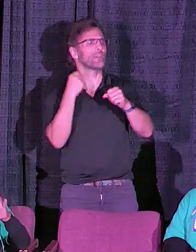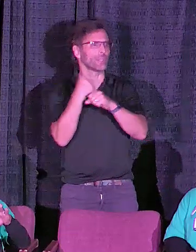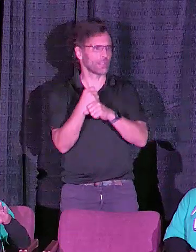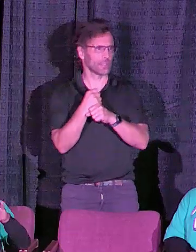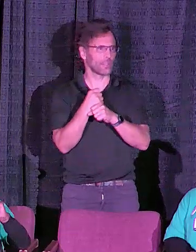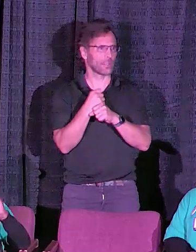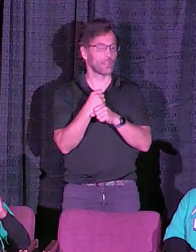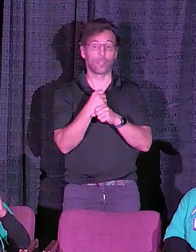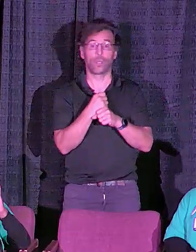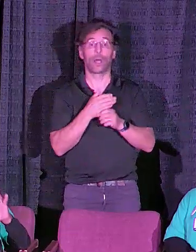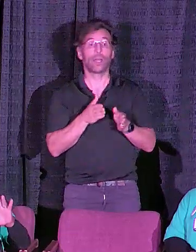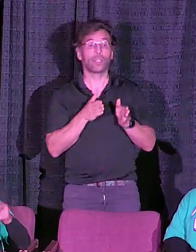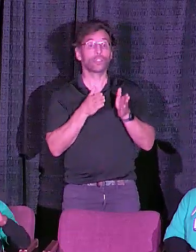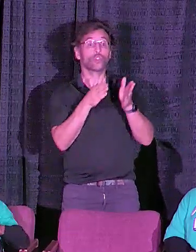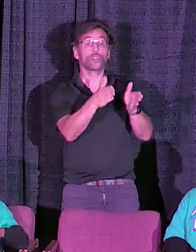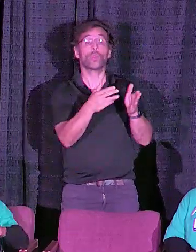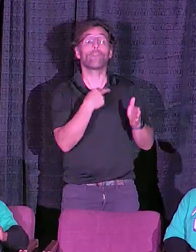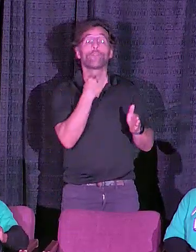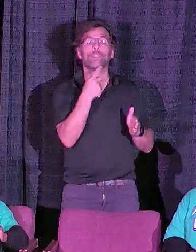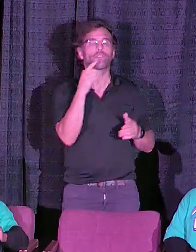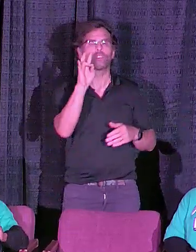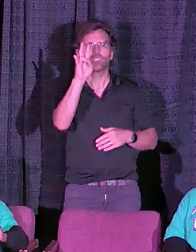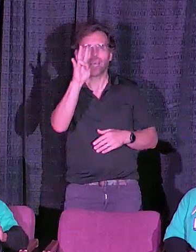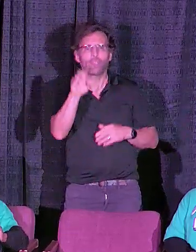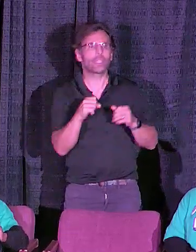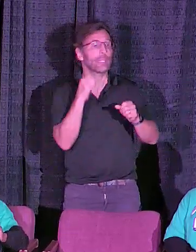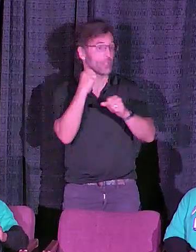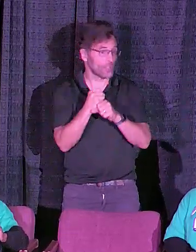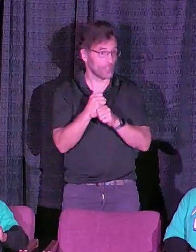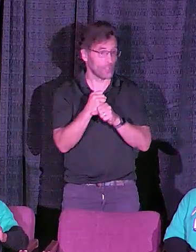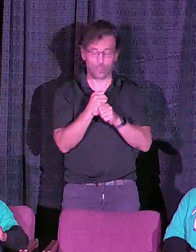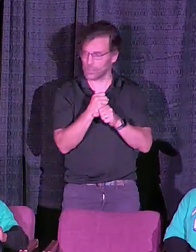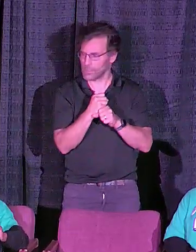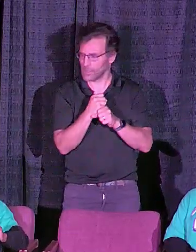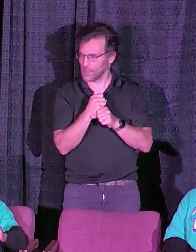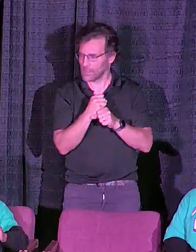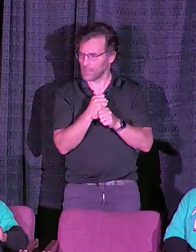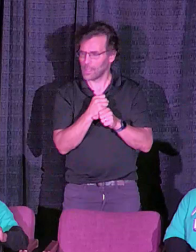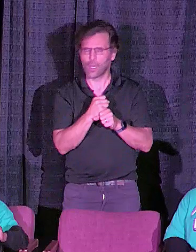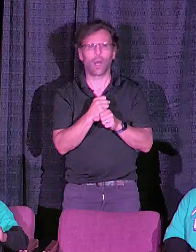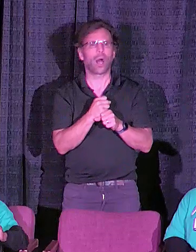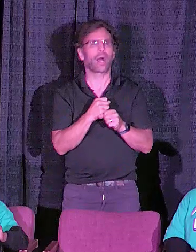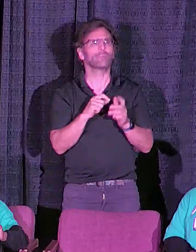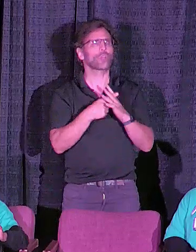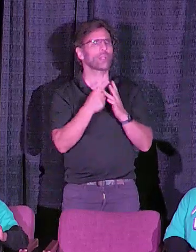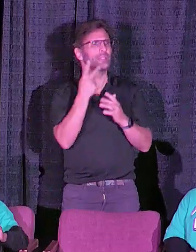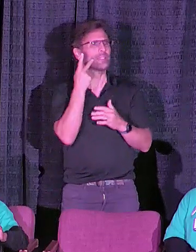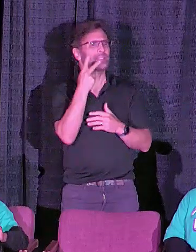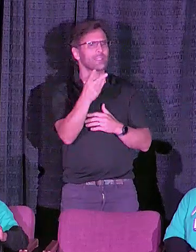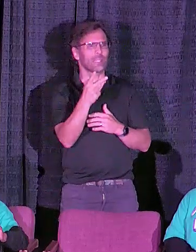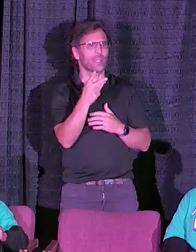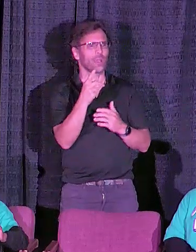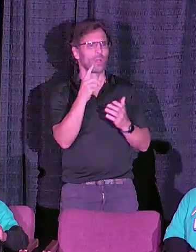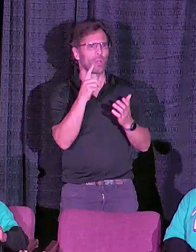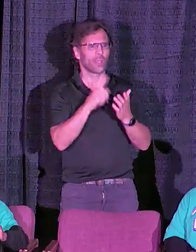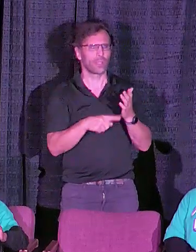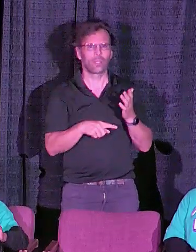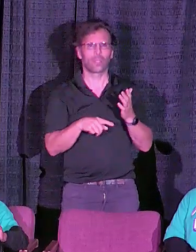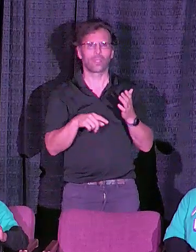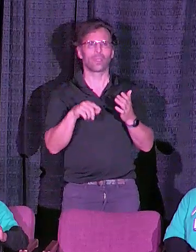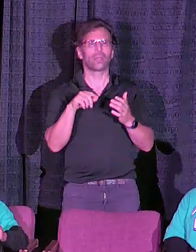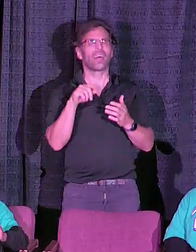I've been at Street Voices for 7 years. And I'm starting to see what I call a tedious and